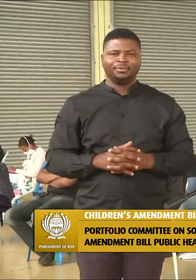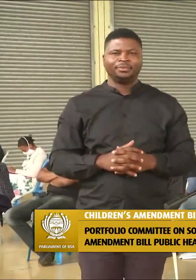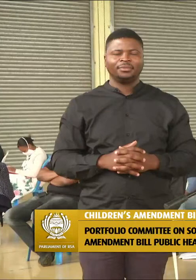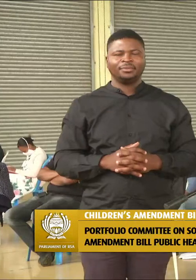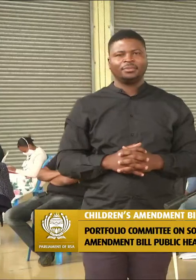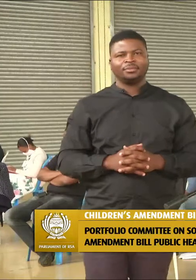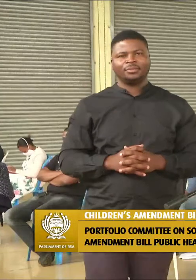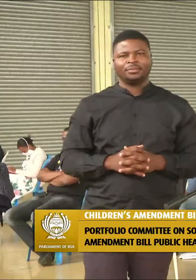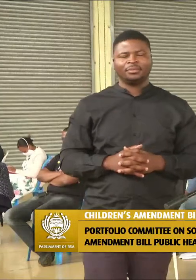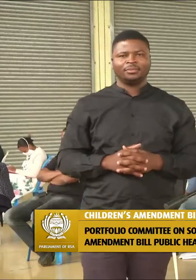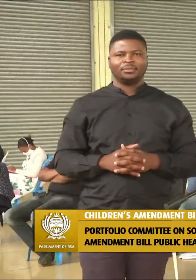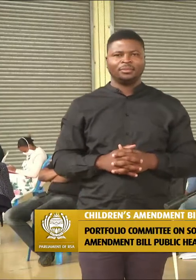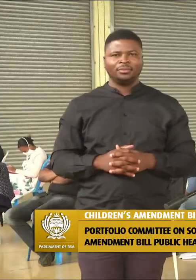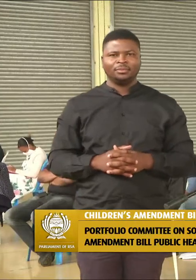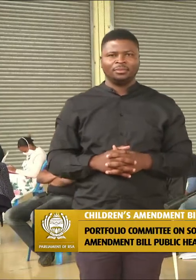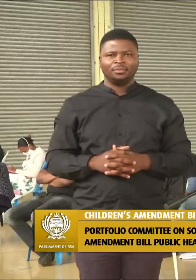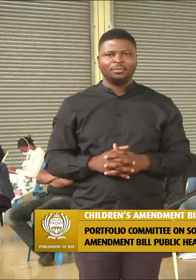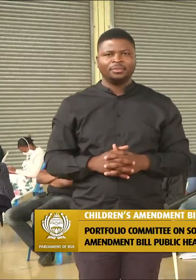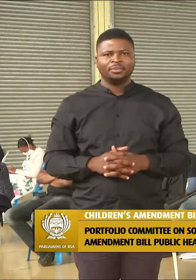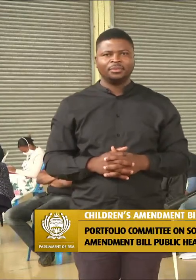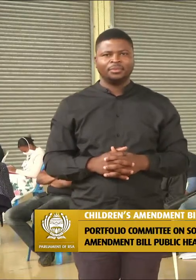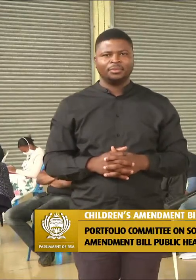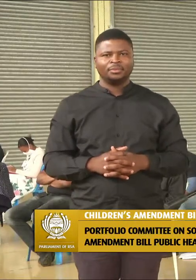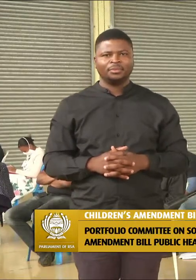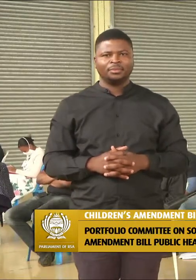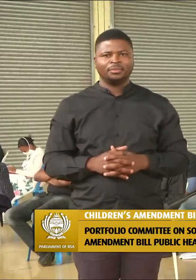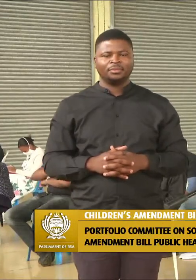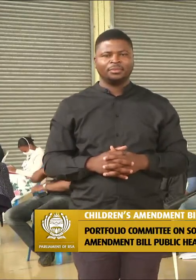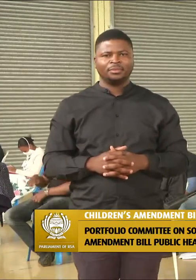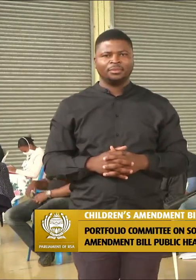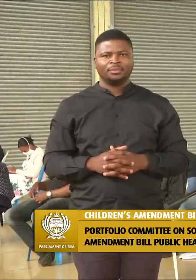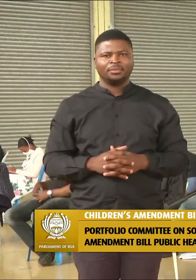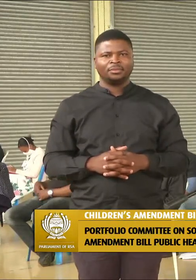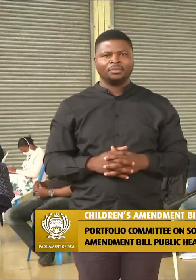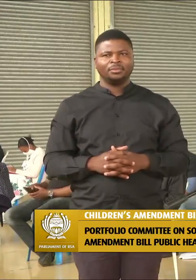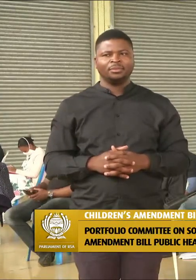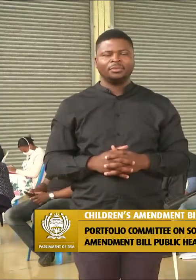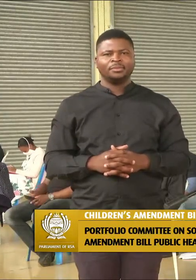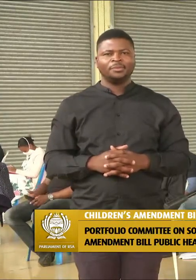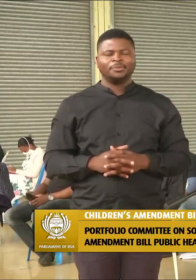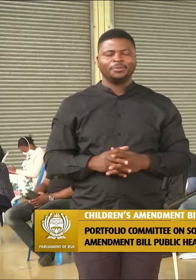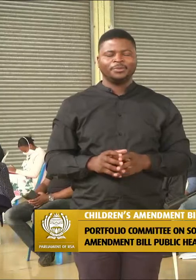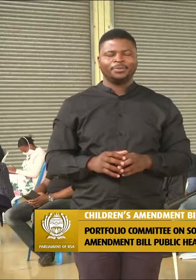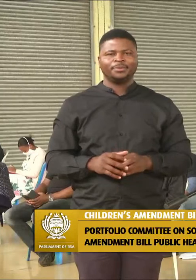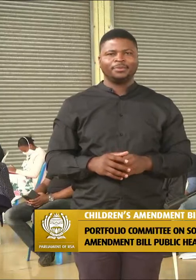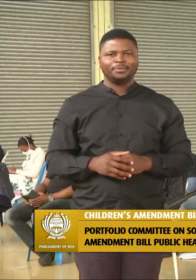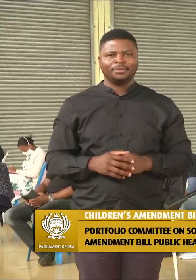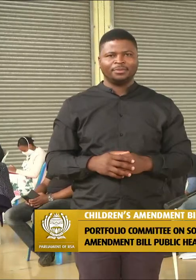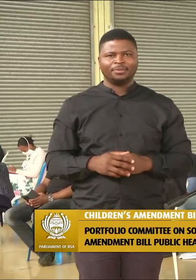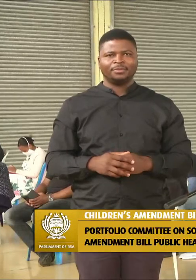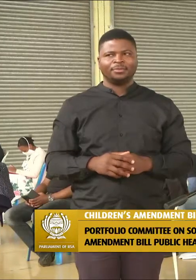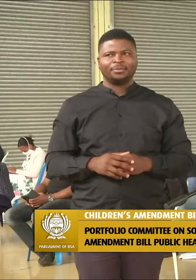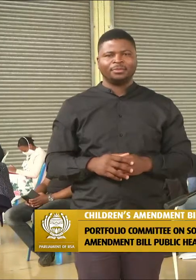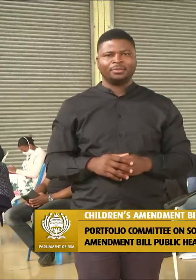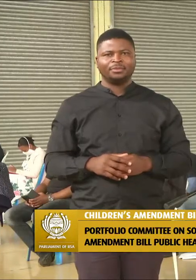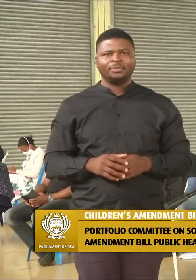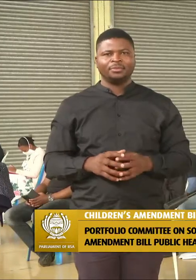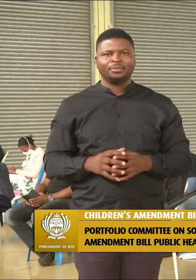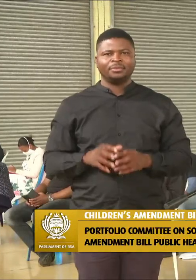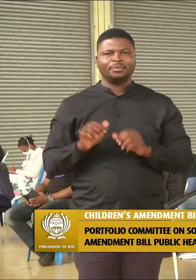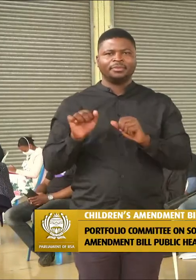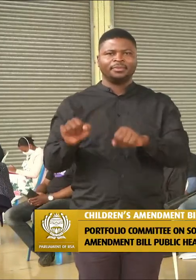house with a slogan that says, "Praise be to Jesus Christ."